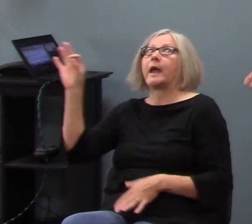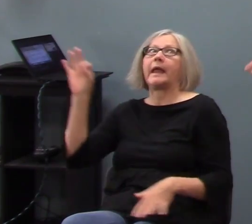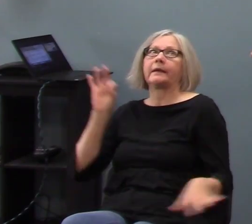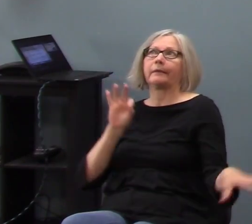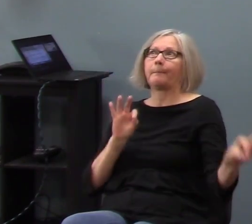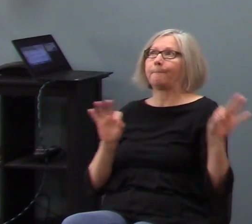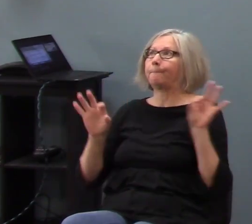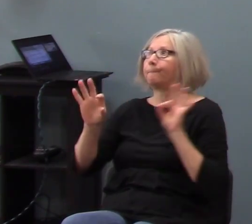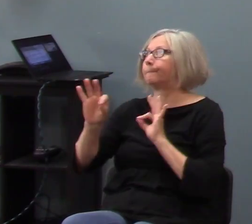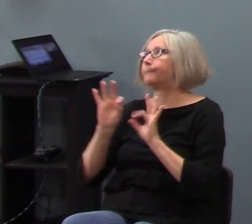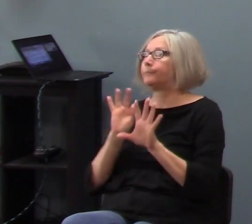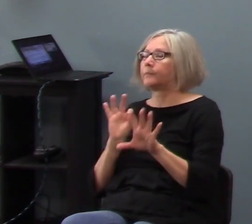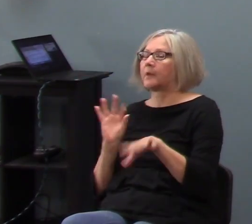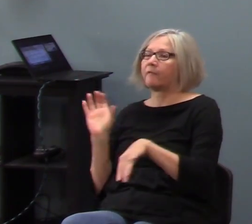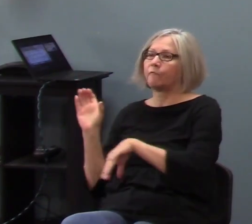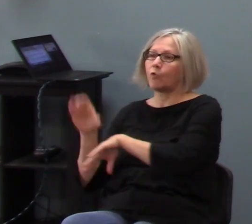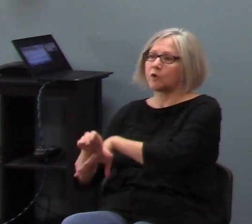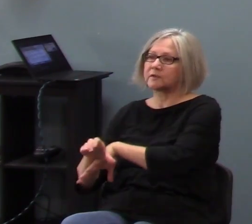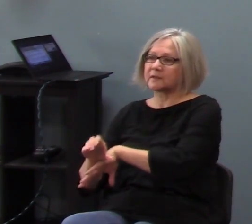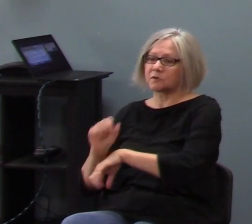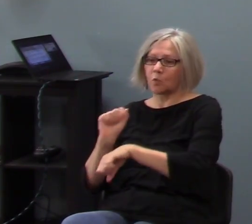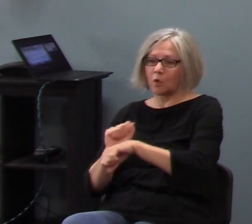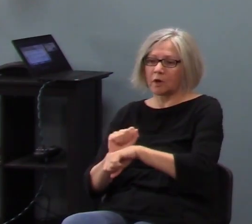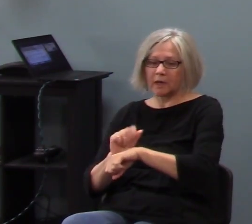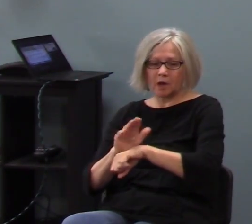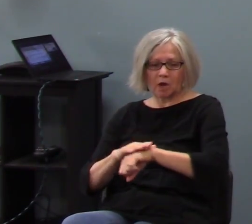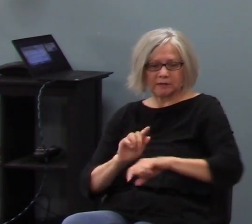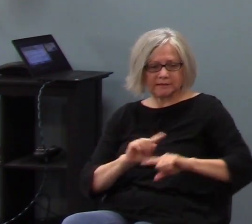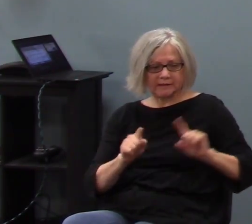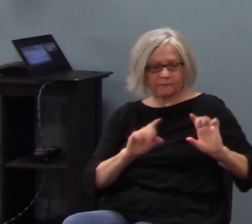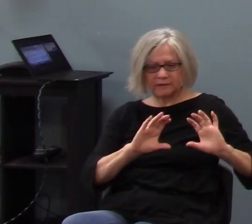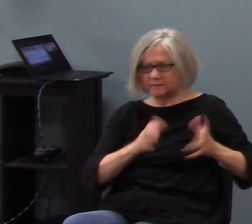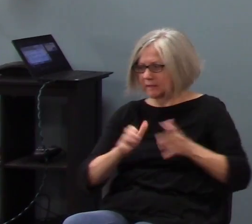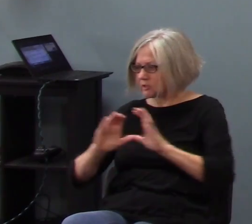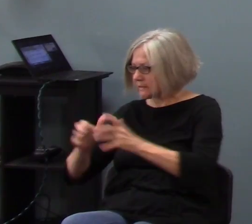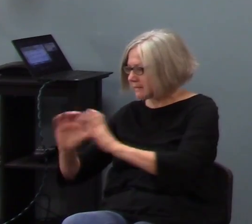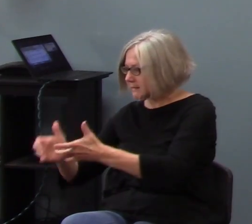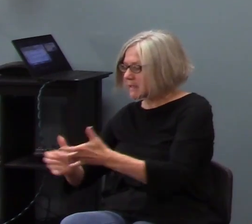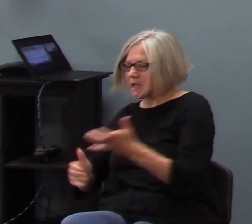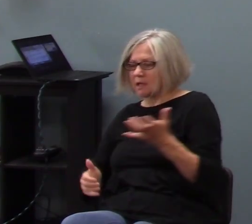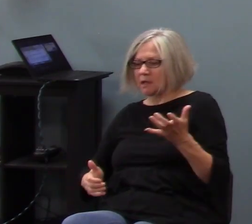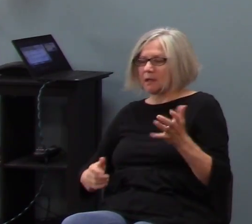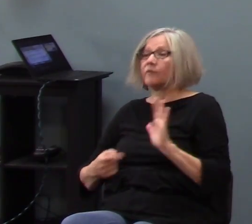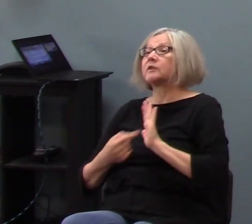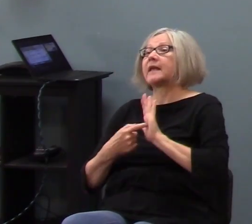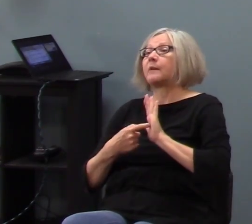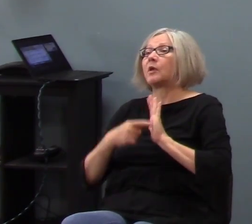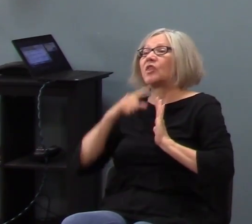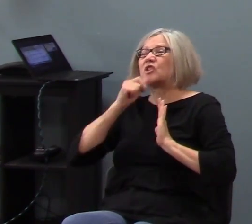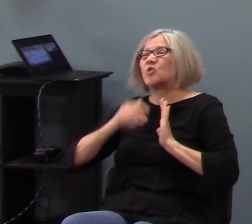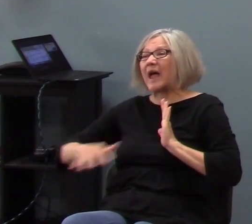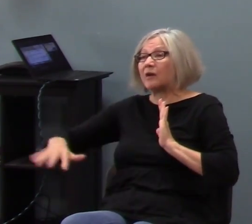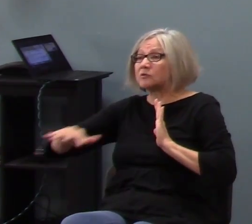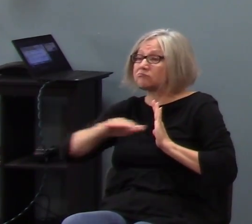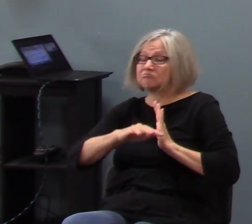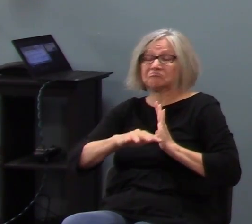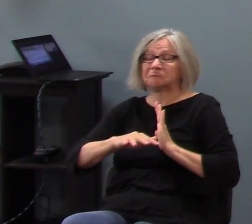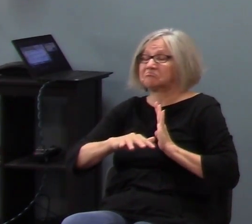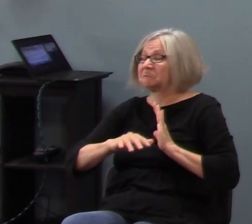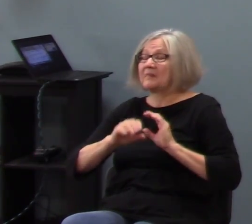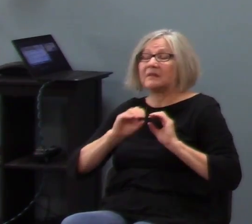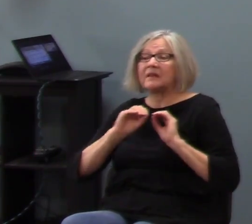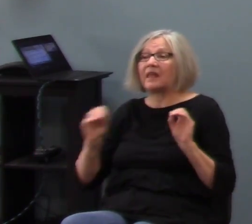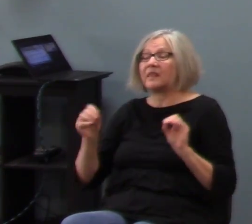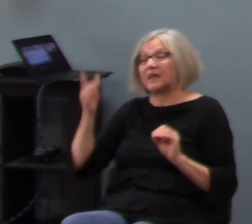Environmental forces are working on different species. And, for example, the drought, that's nothing intelligence needs to